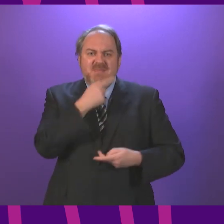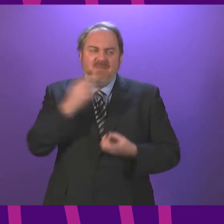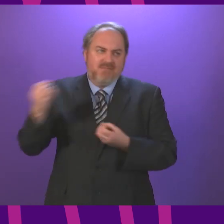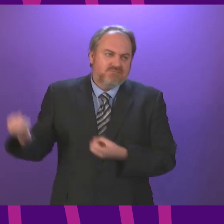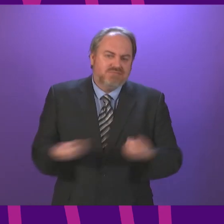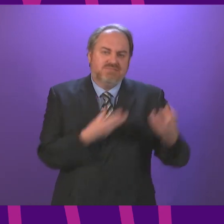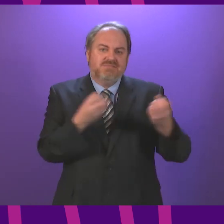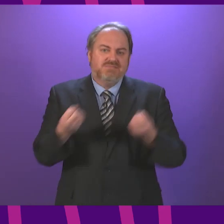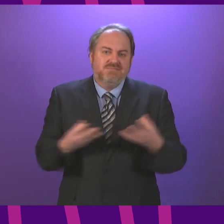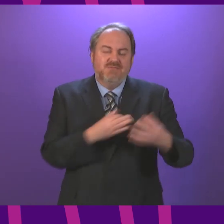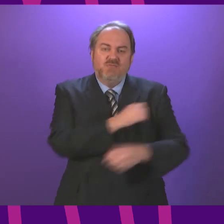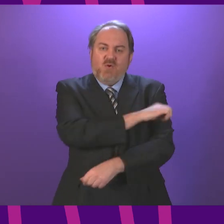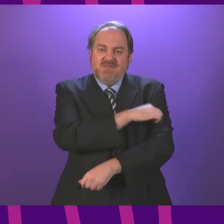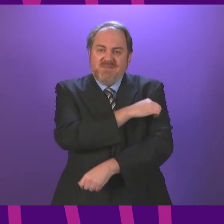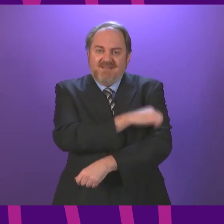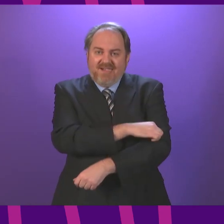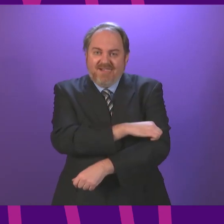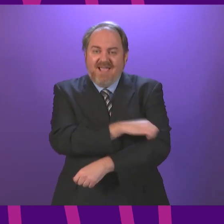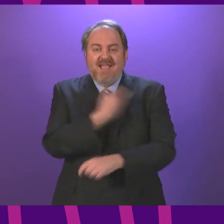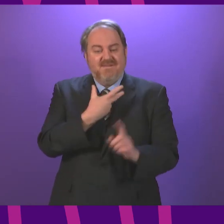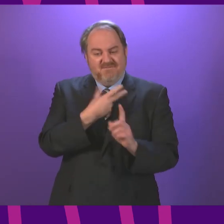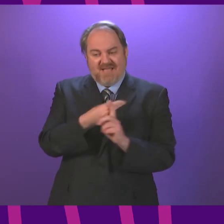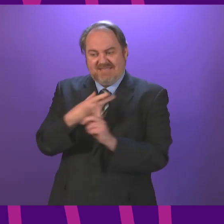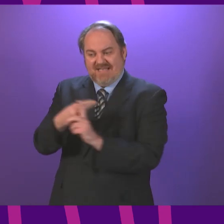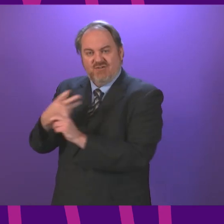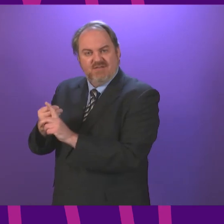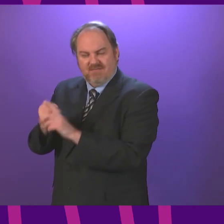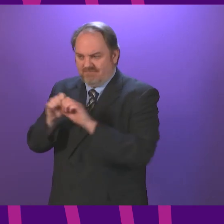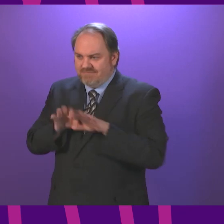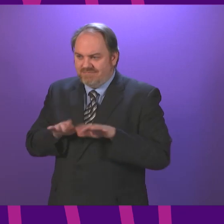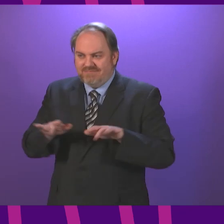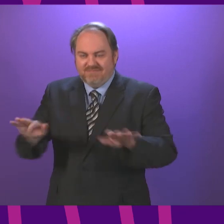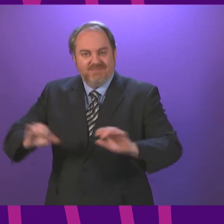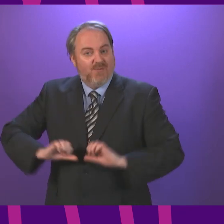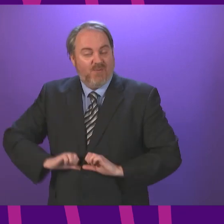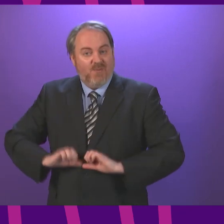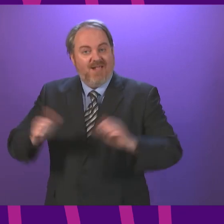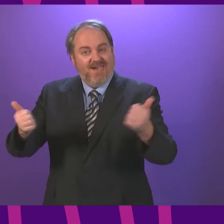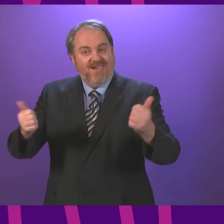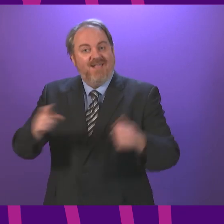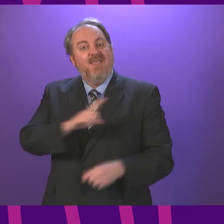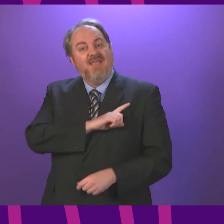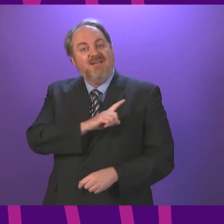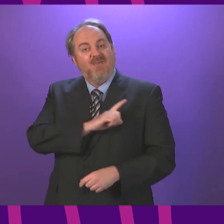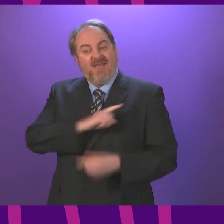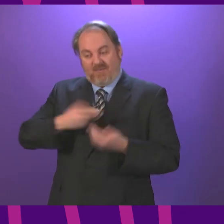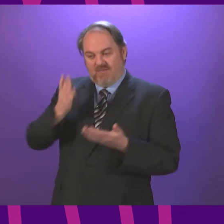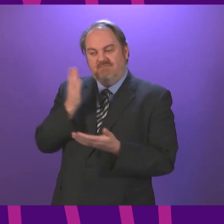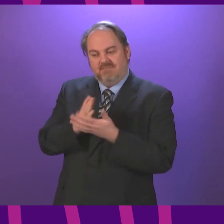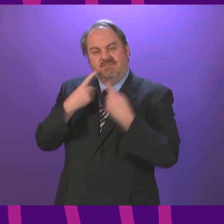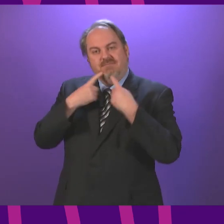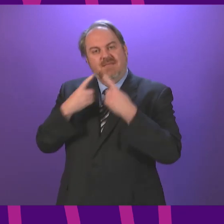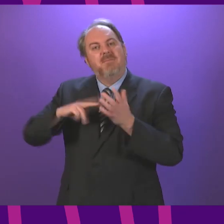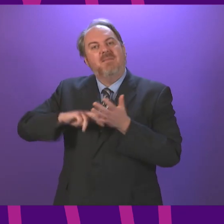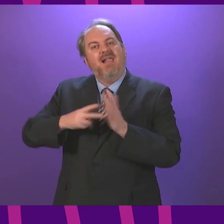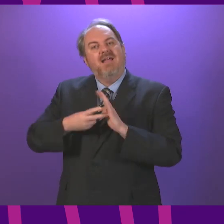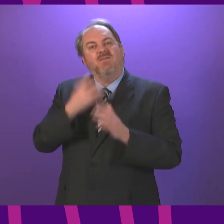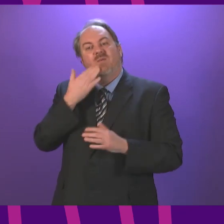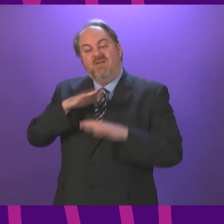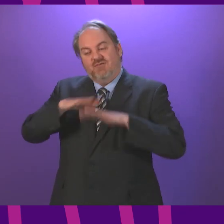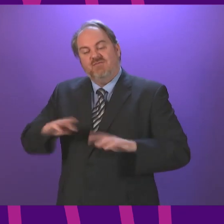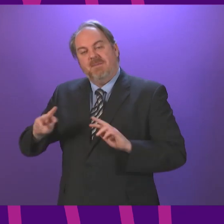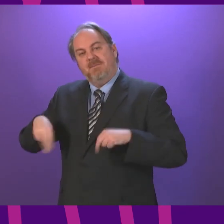vaccination programme is progressing extremely well. That is why we have been able to set out the timetable for children's return to school. Next